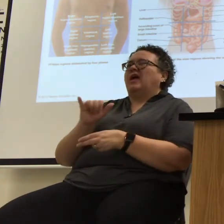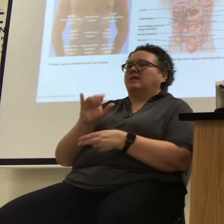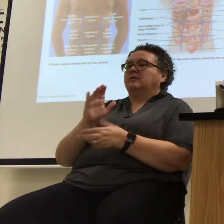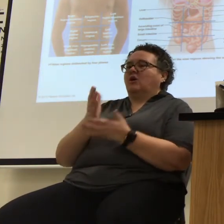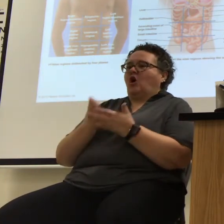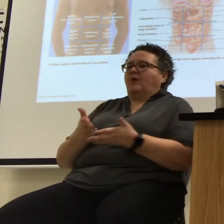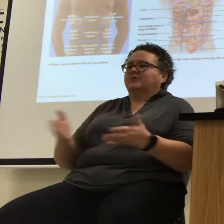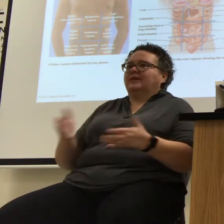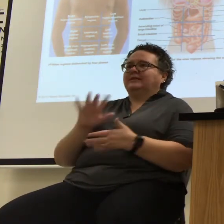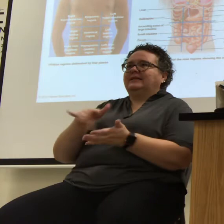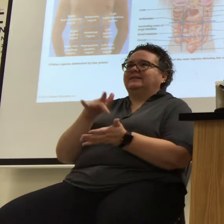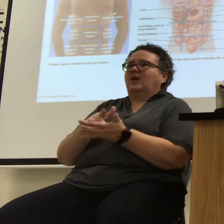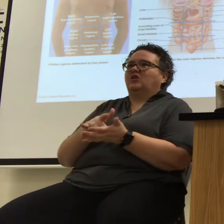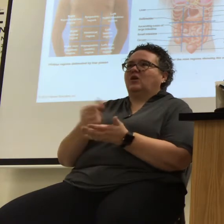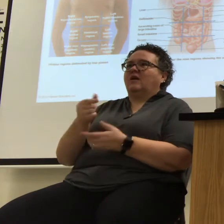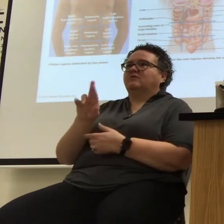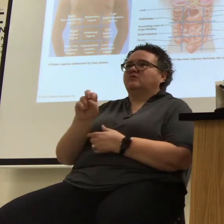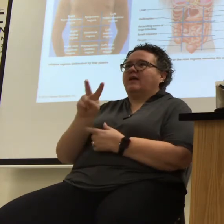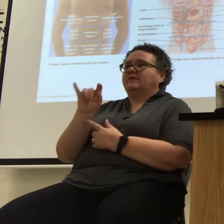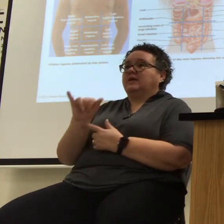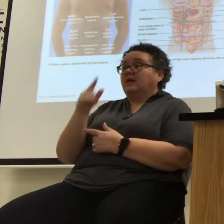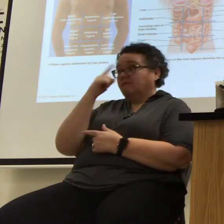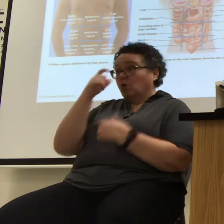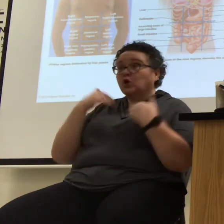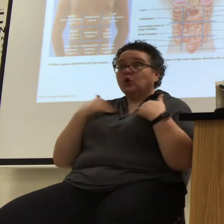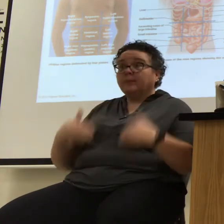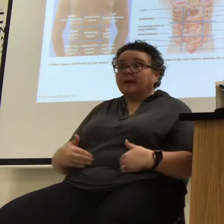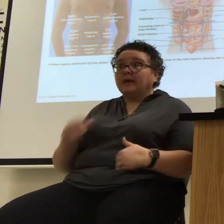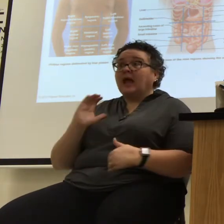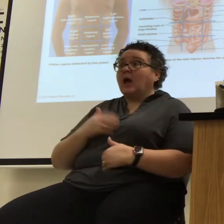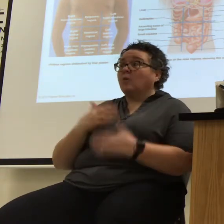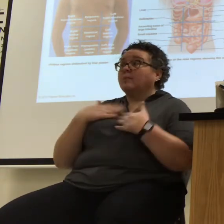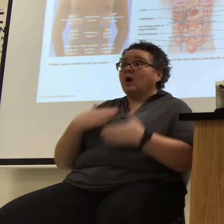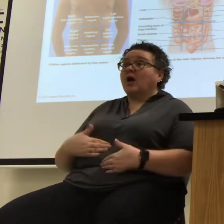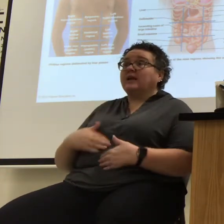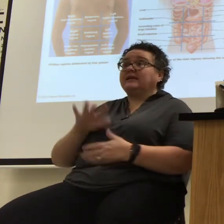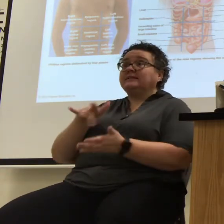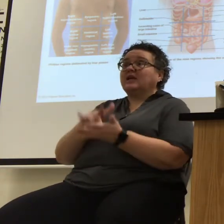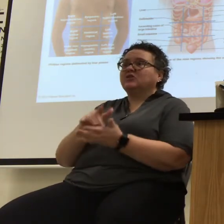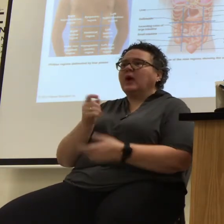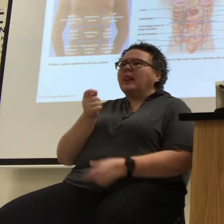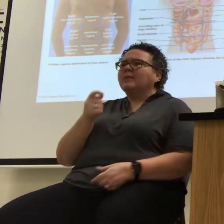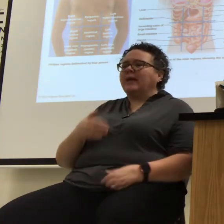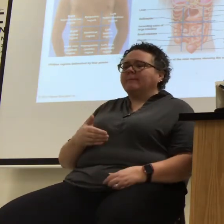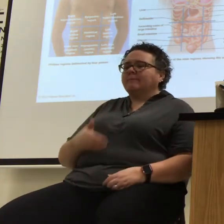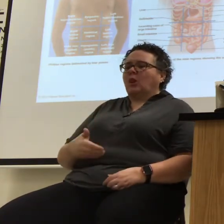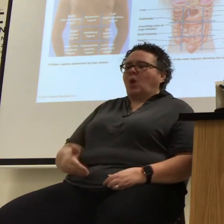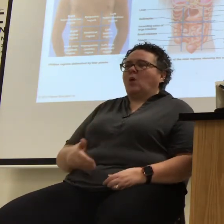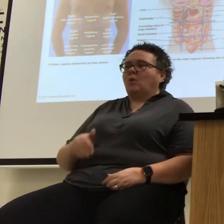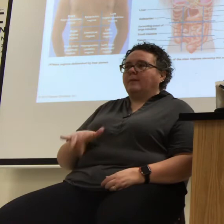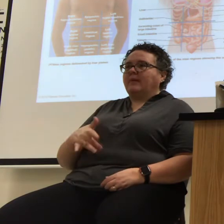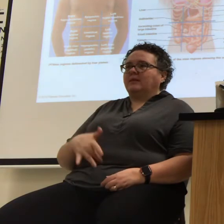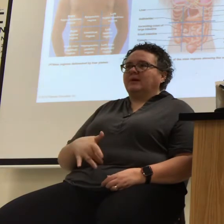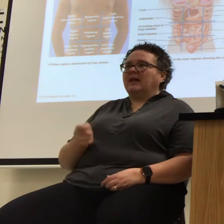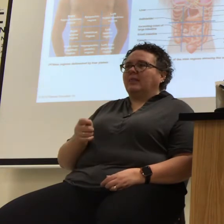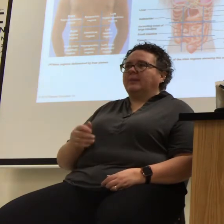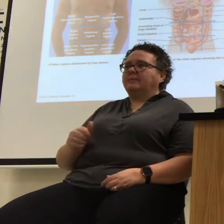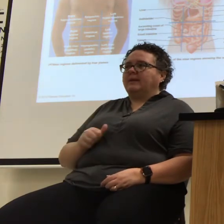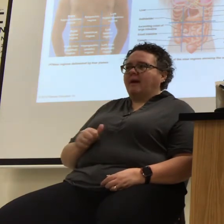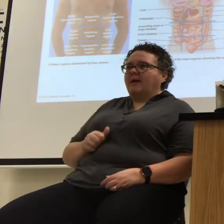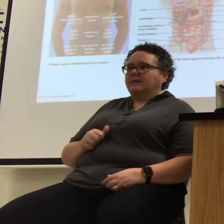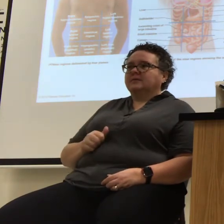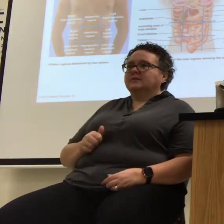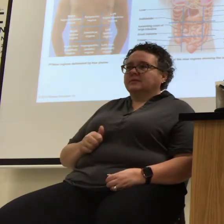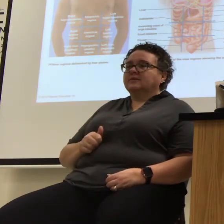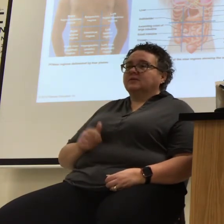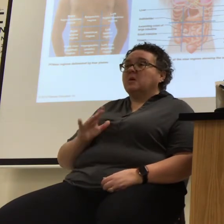gravity. In humans, typically, the body center of gravity is a little below the belly button and a little behind it.